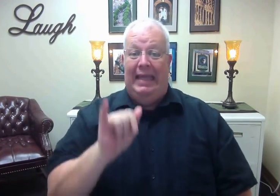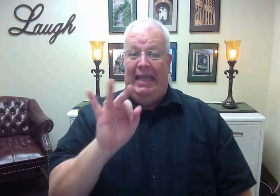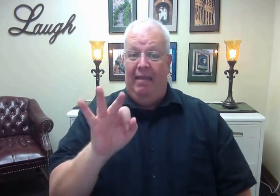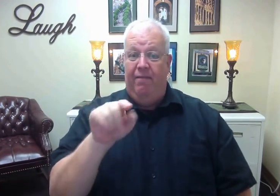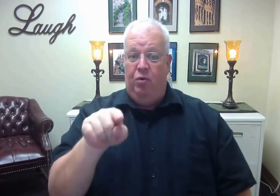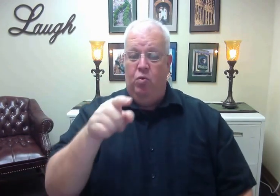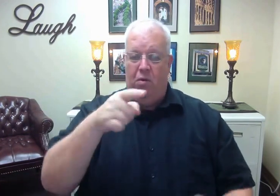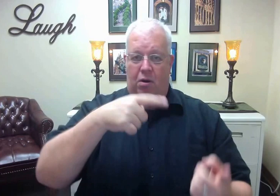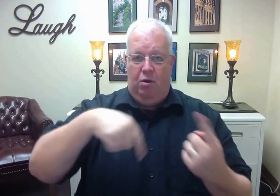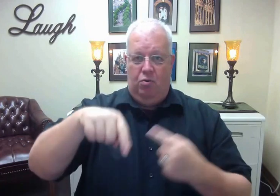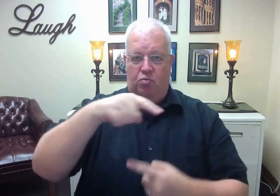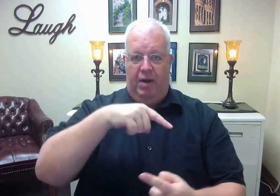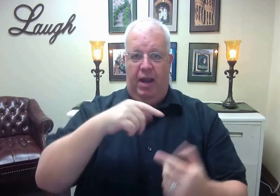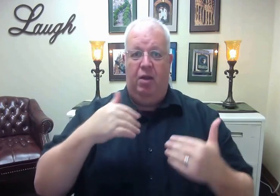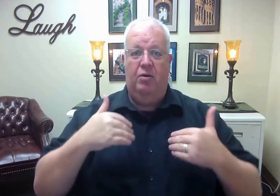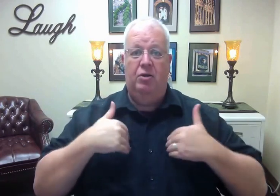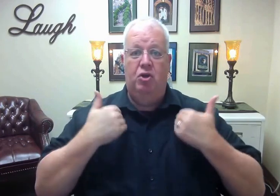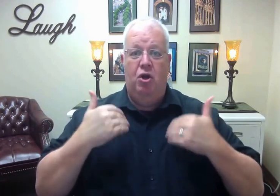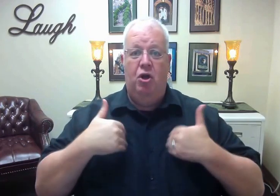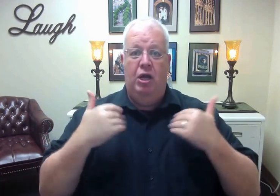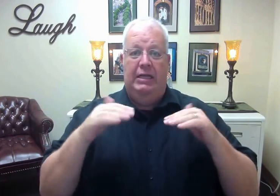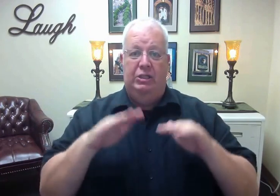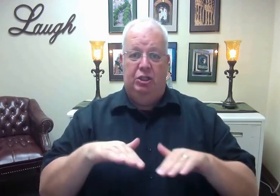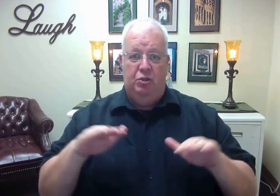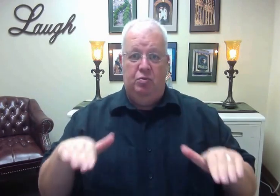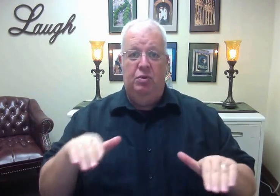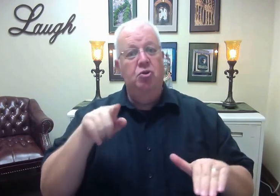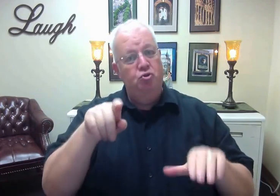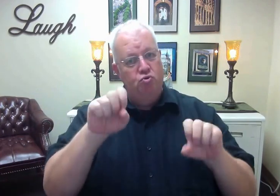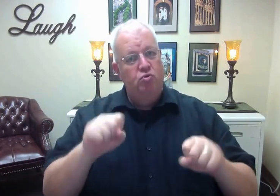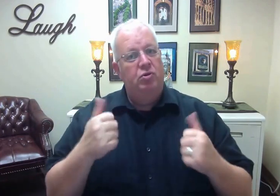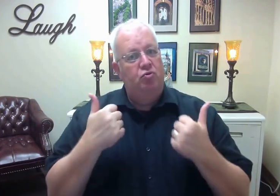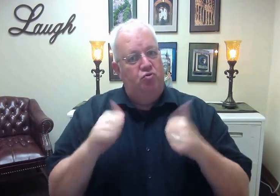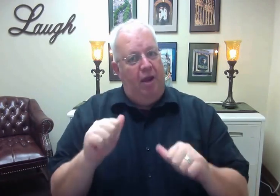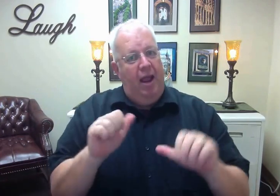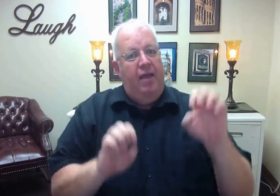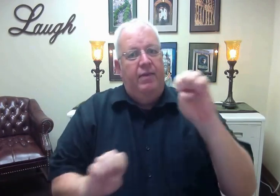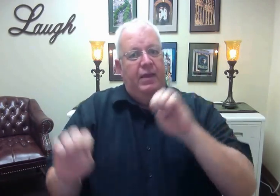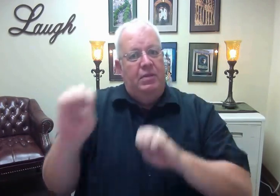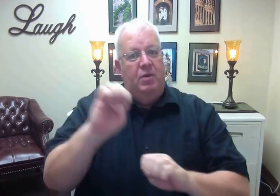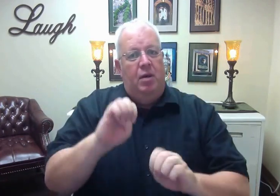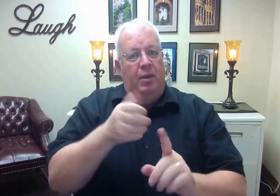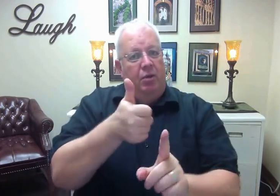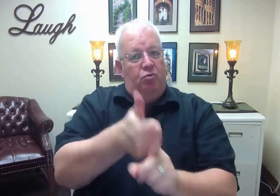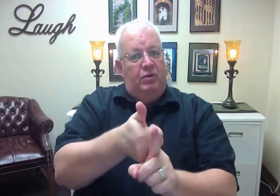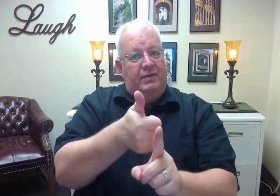If you are around young children, you could try this experiment for yourself.